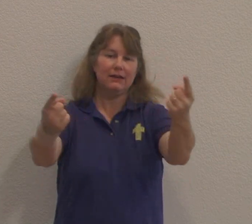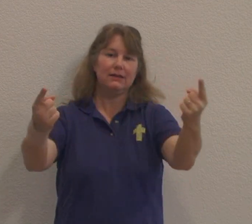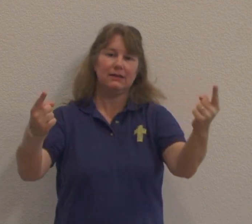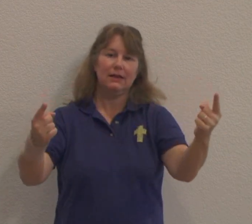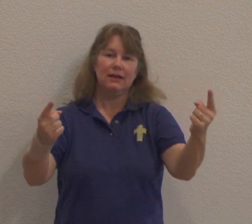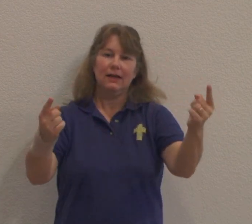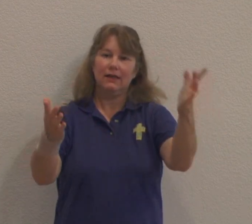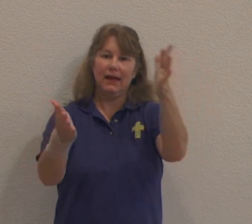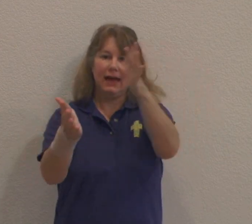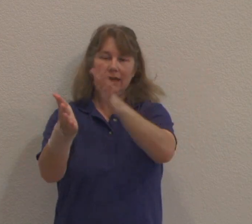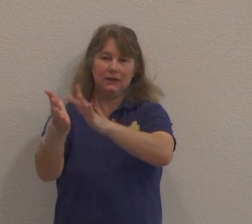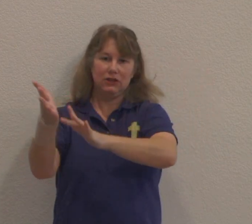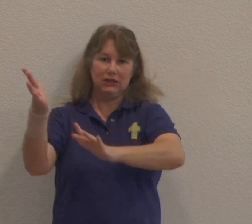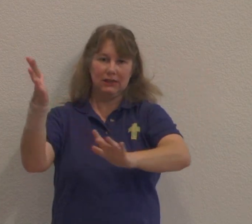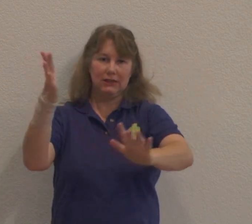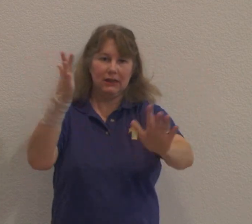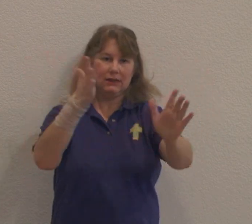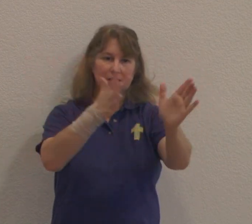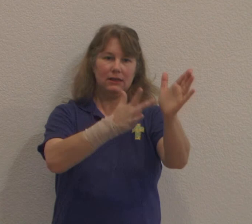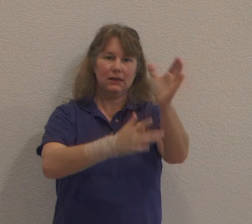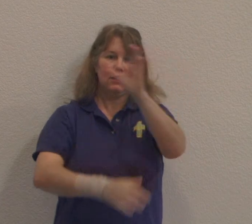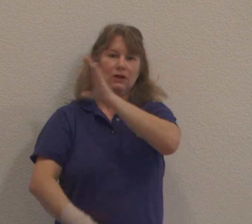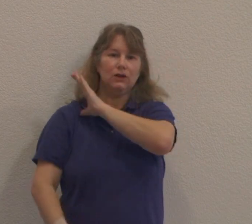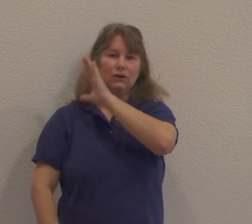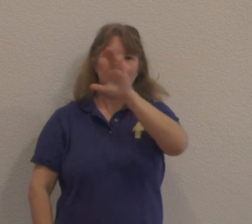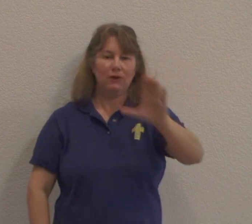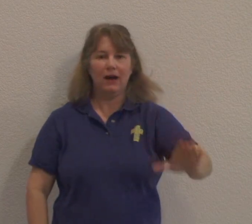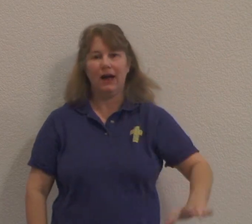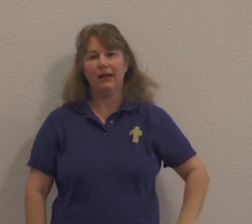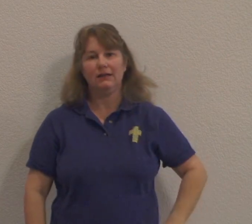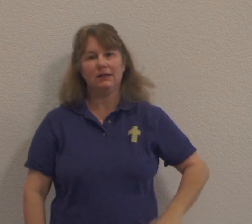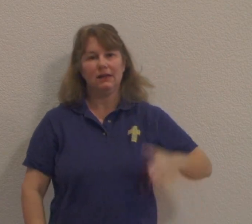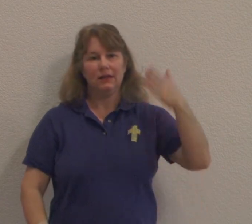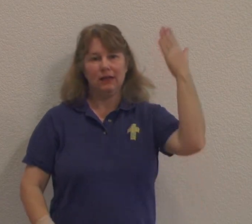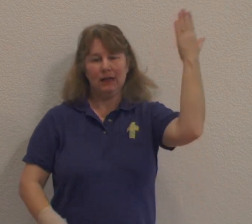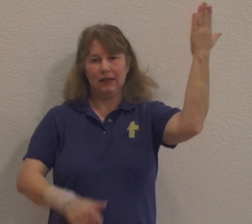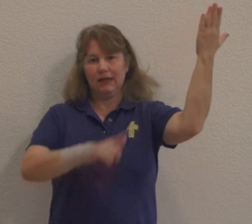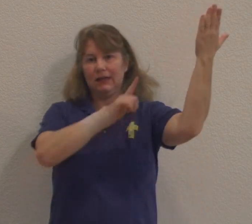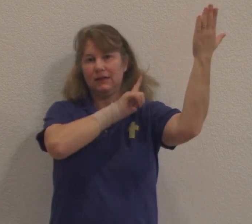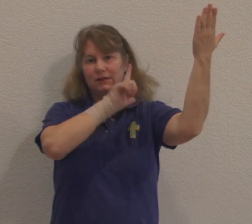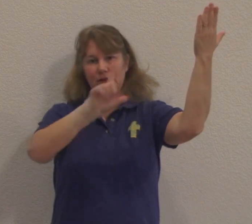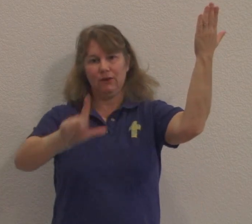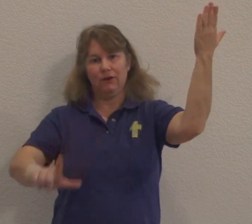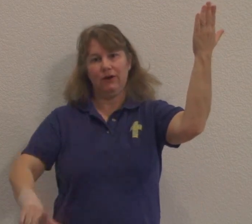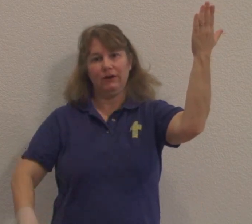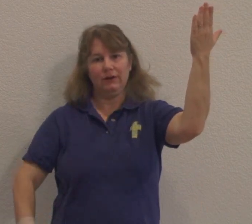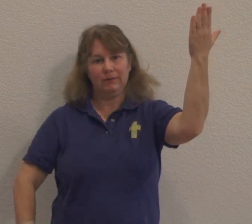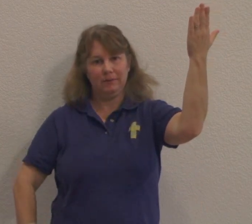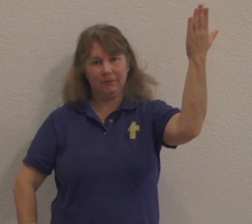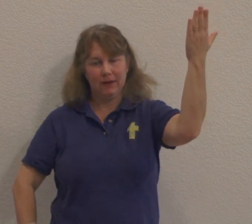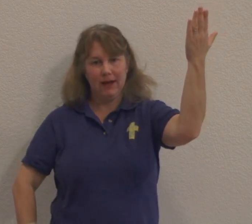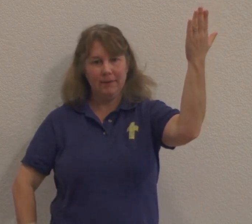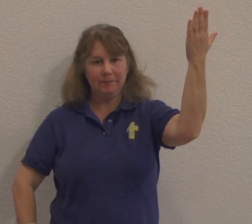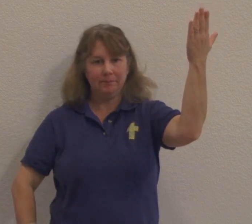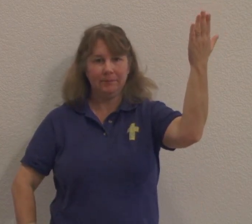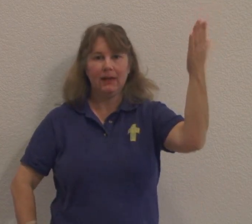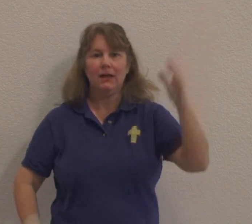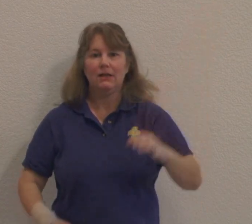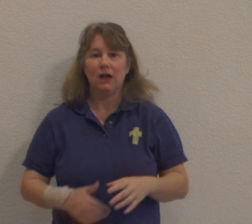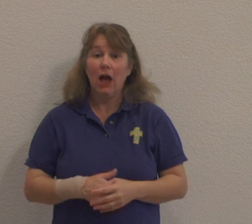confess that Jesus Christ is Lord. Okay? So I